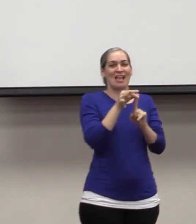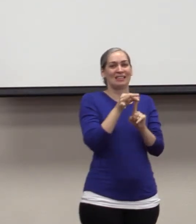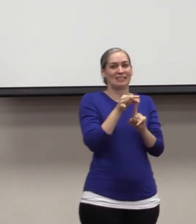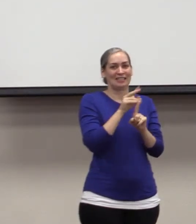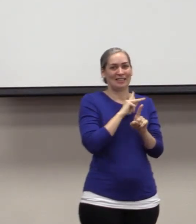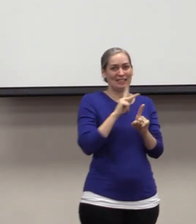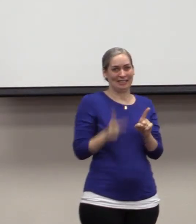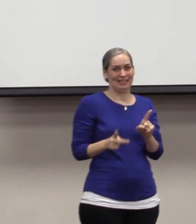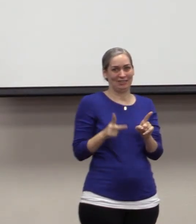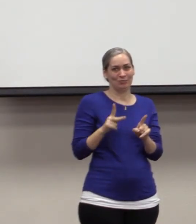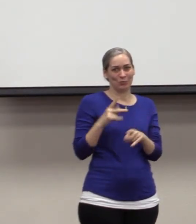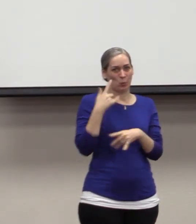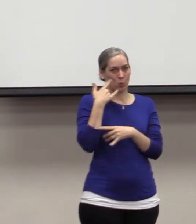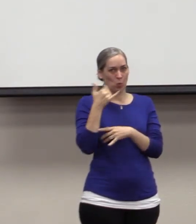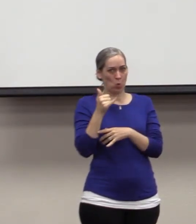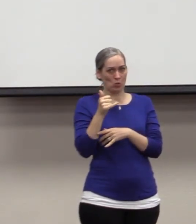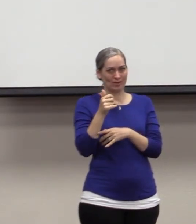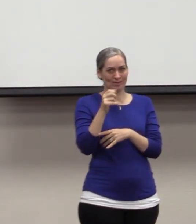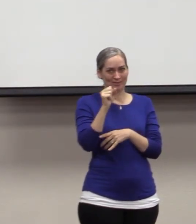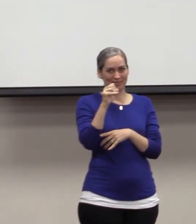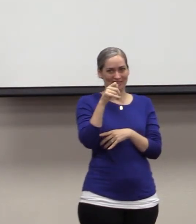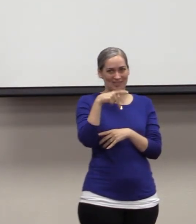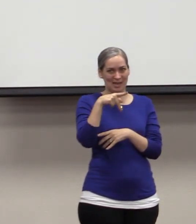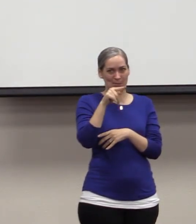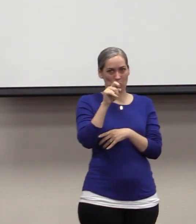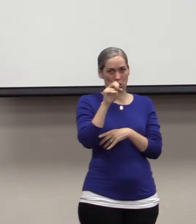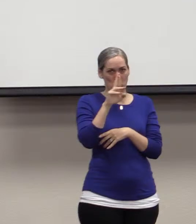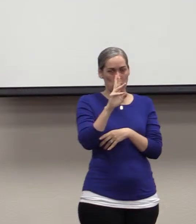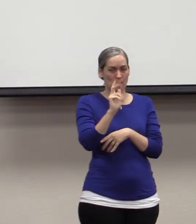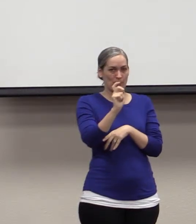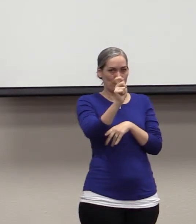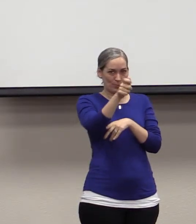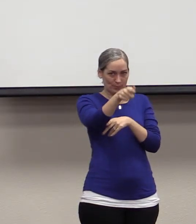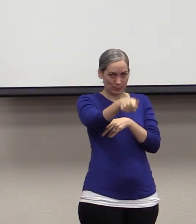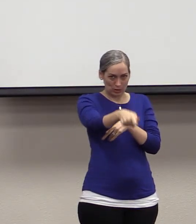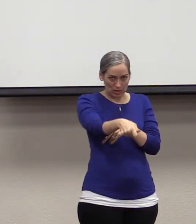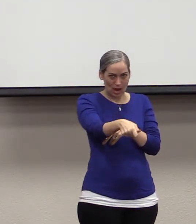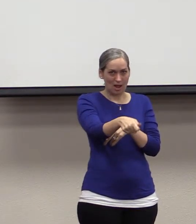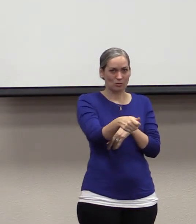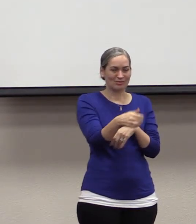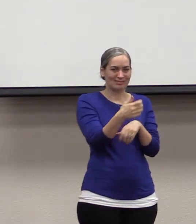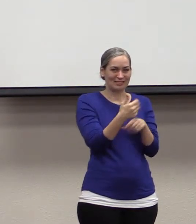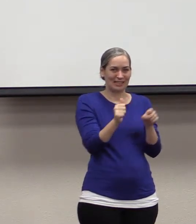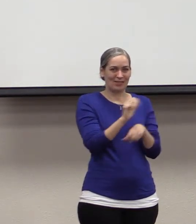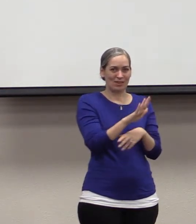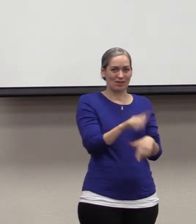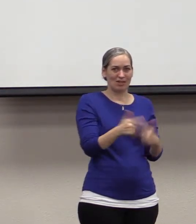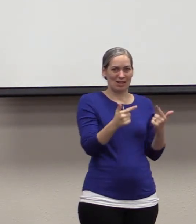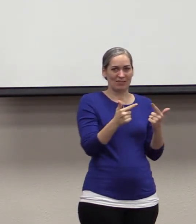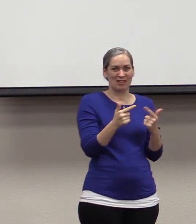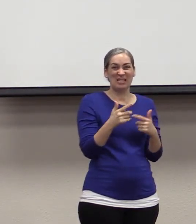gold scepter to them and spares their life. But 30 days have passed since I was called to go to the king.